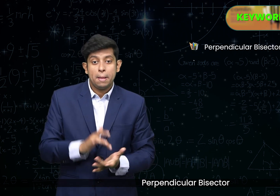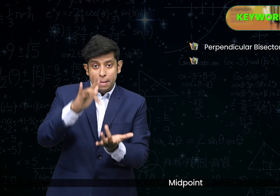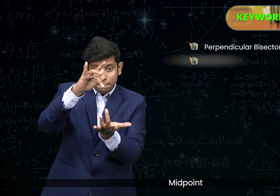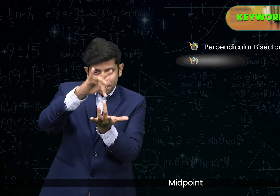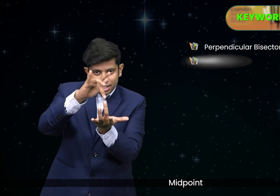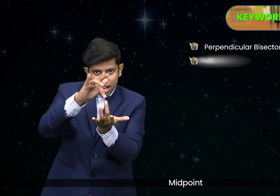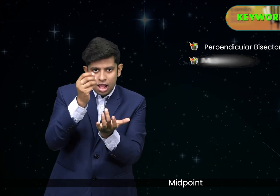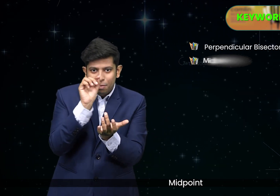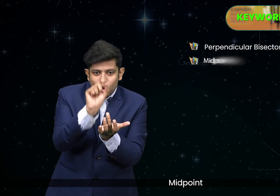midpoint,